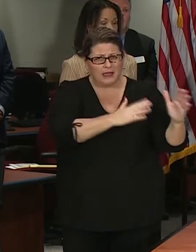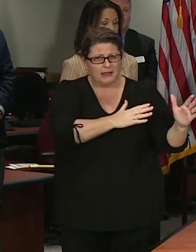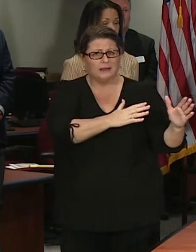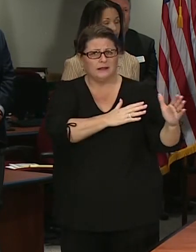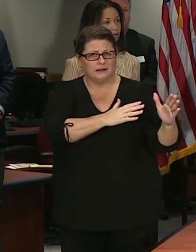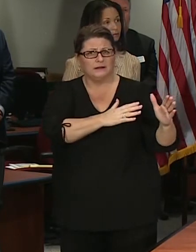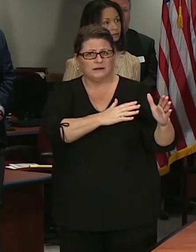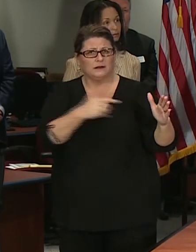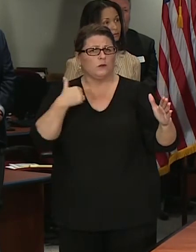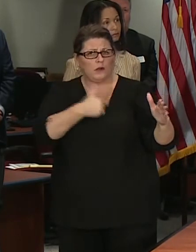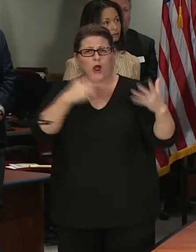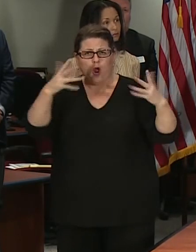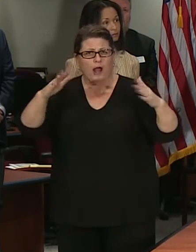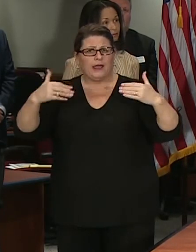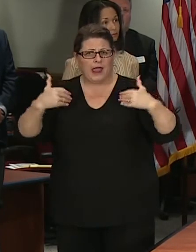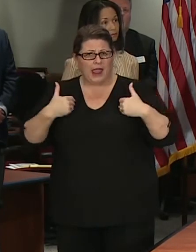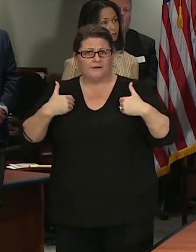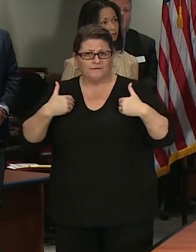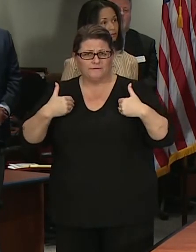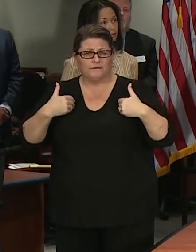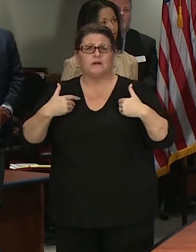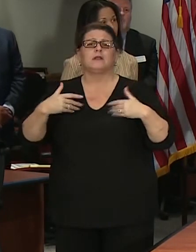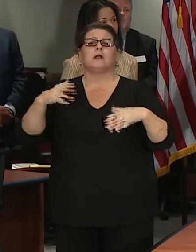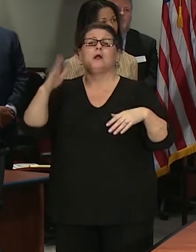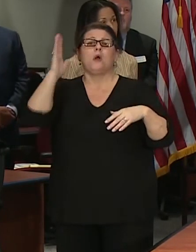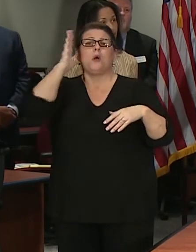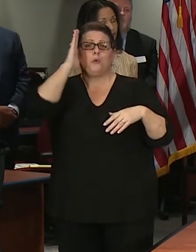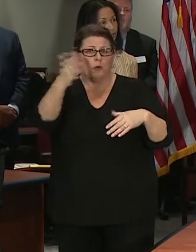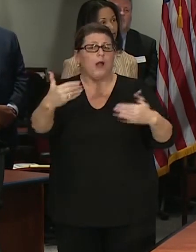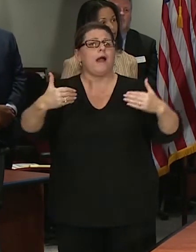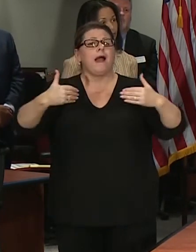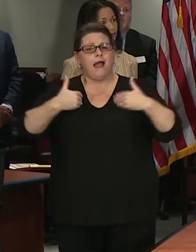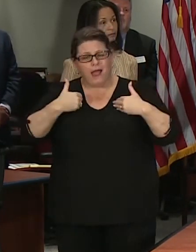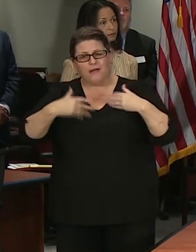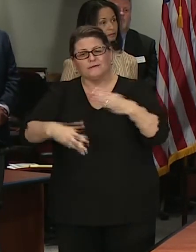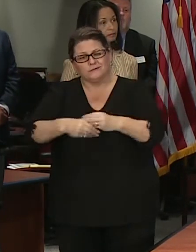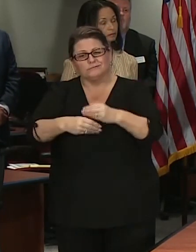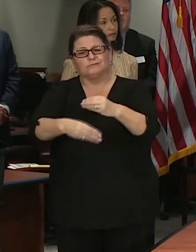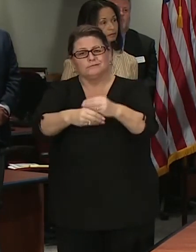is expanding, and there will be more steps taken in the future.